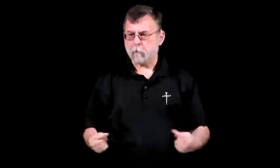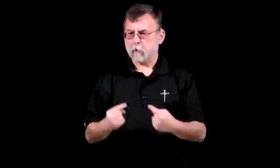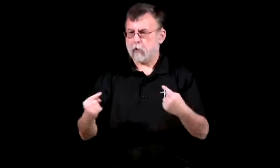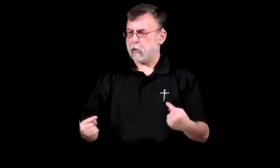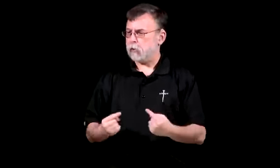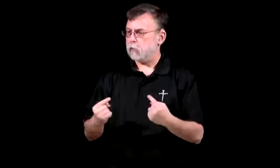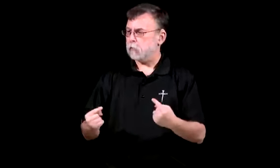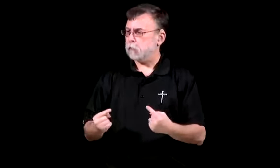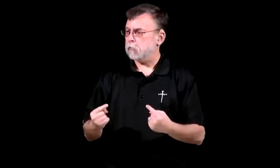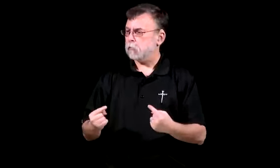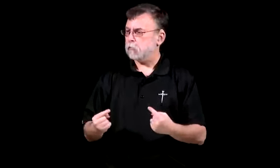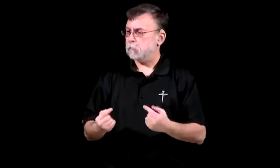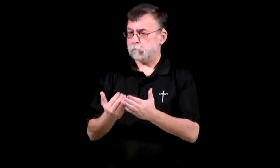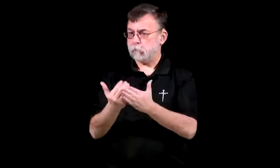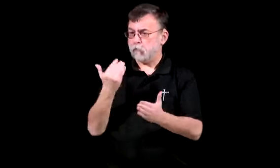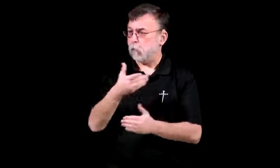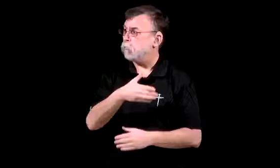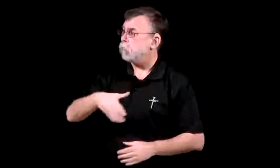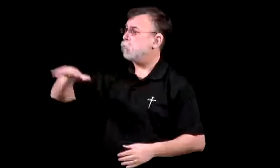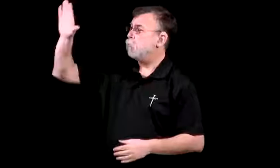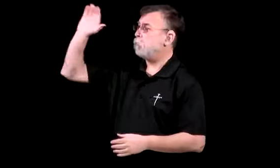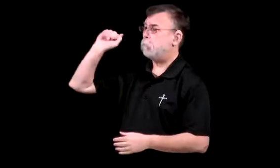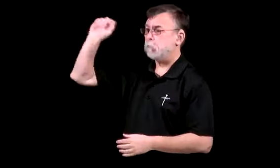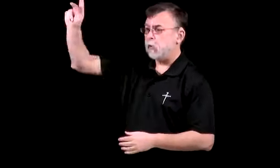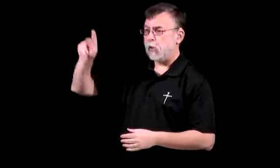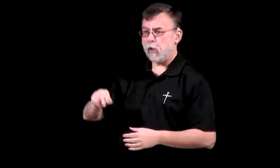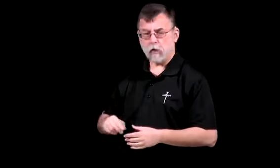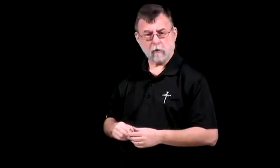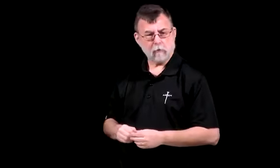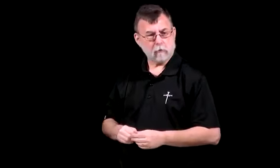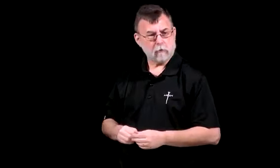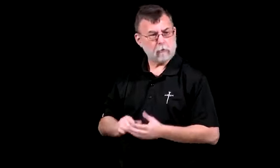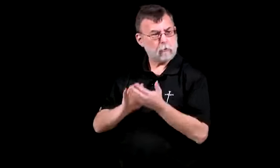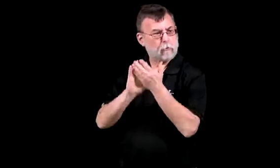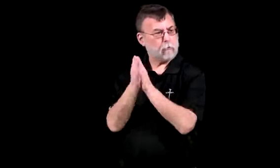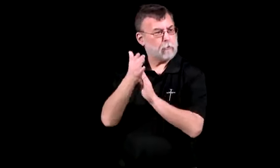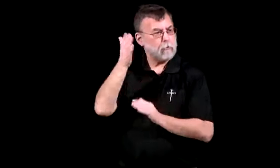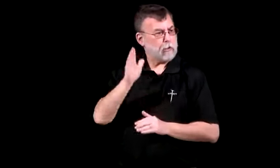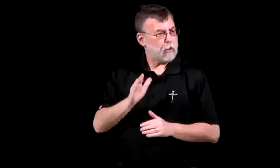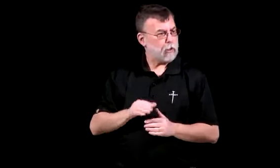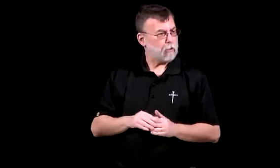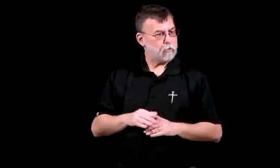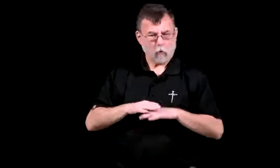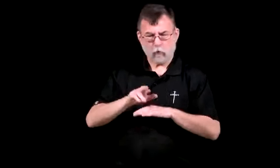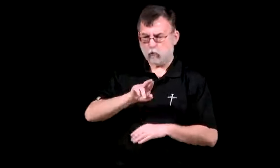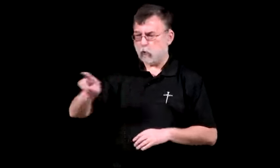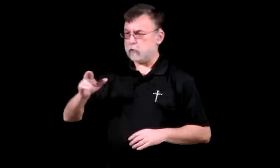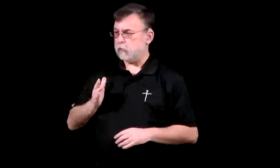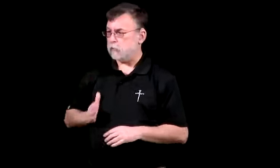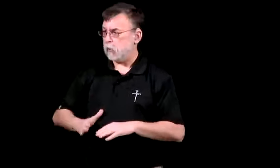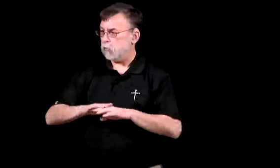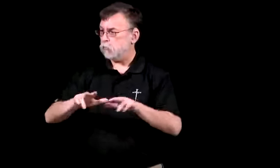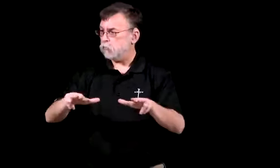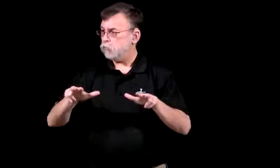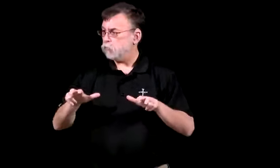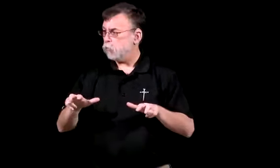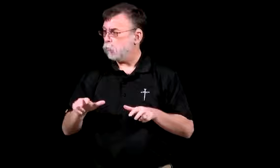struggles are, what your pain is, before he went back to heaven and became God again and